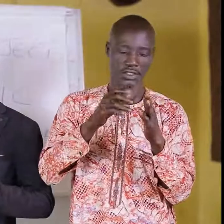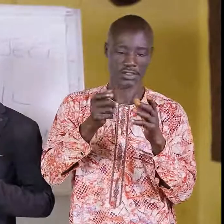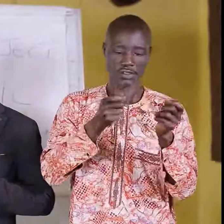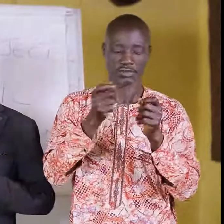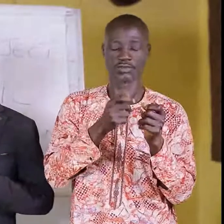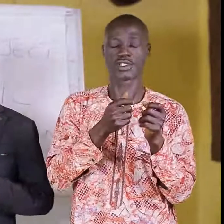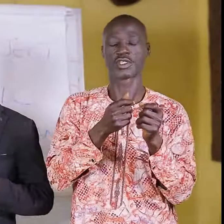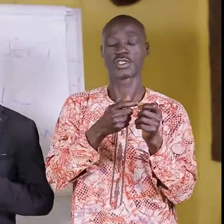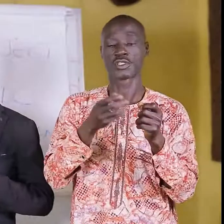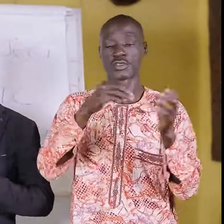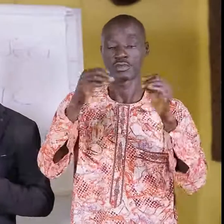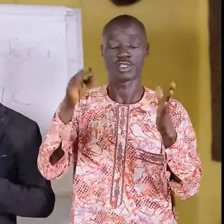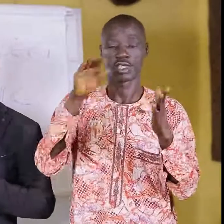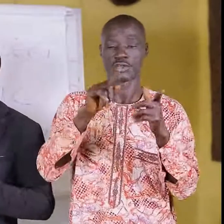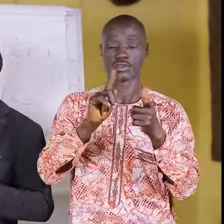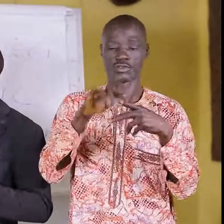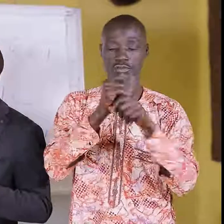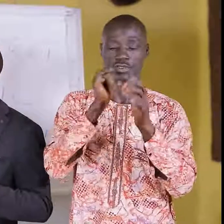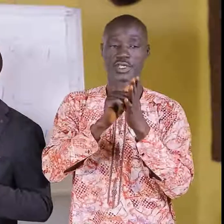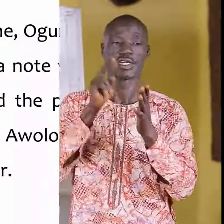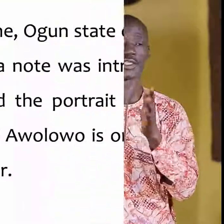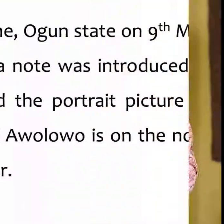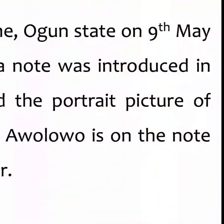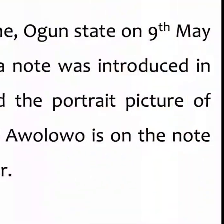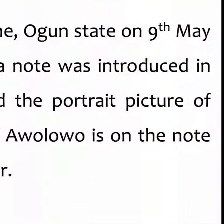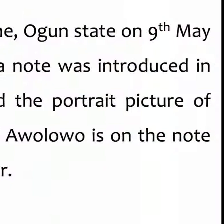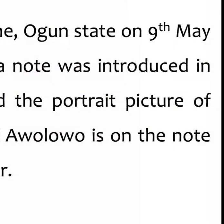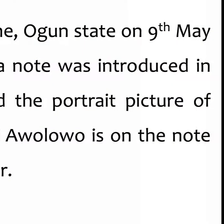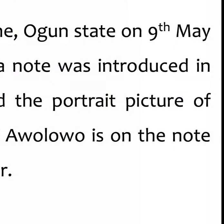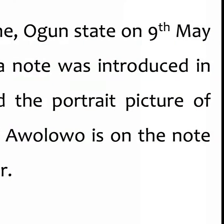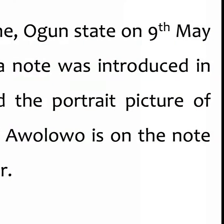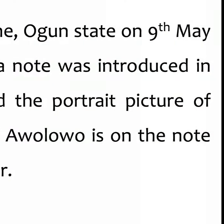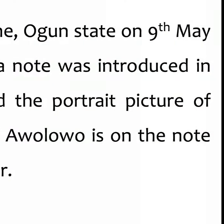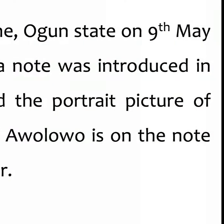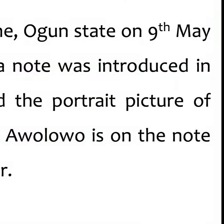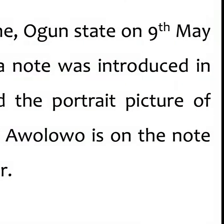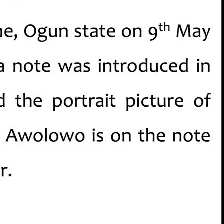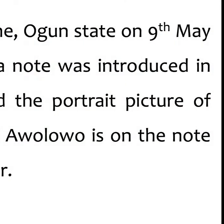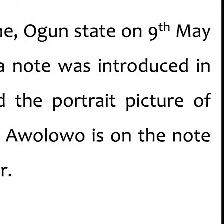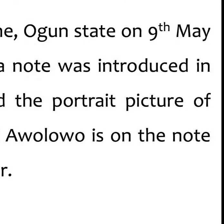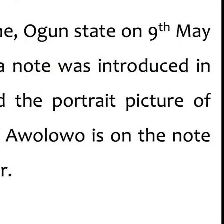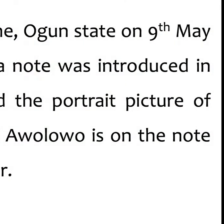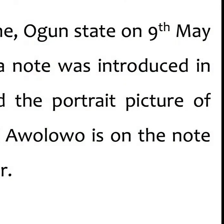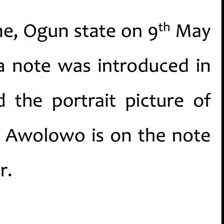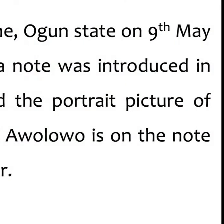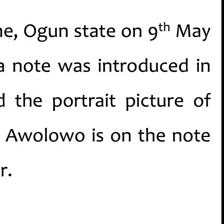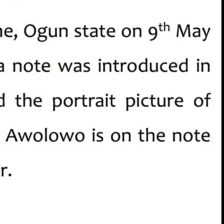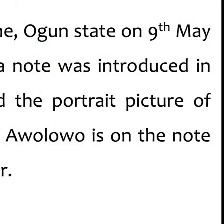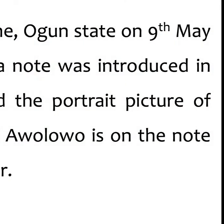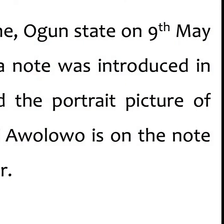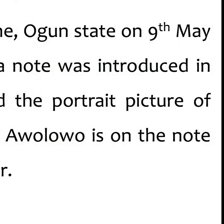Nigeria became an independent nation. He died at Ikene, Ogun State, on 9th